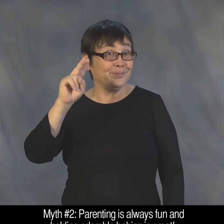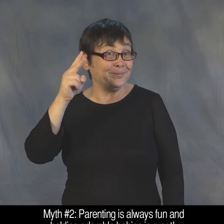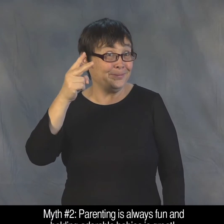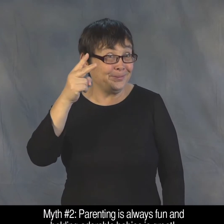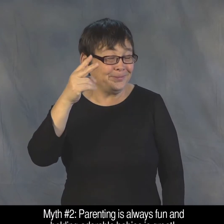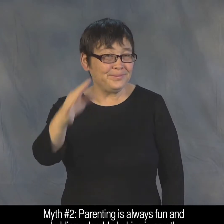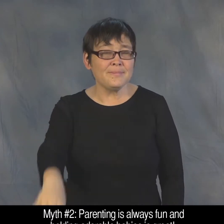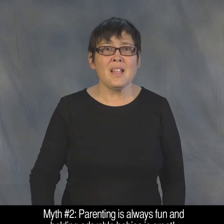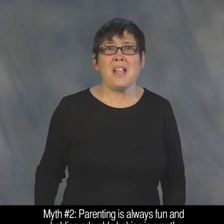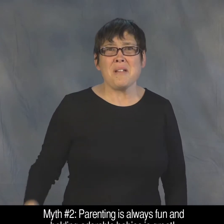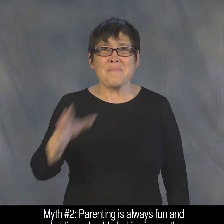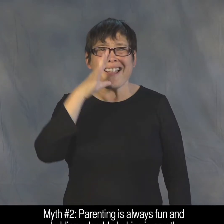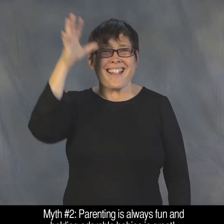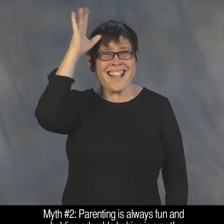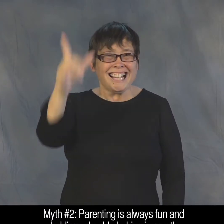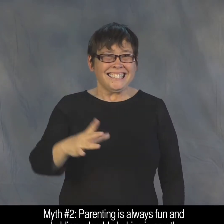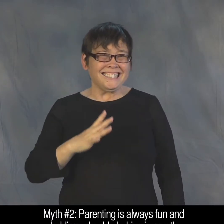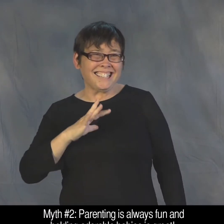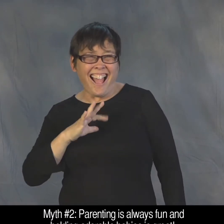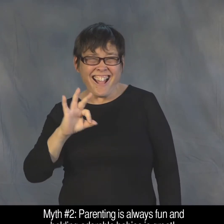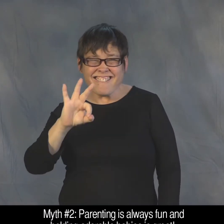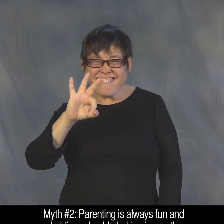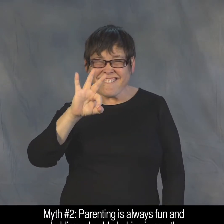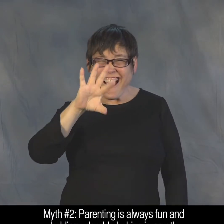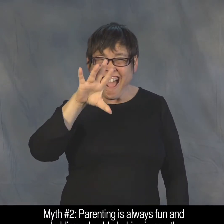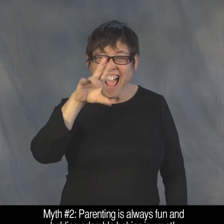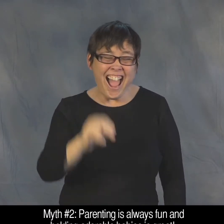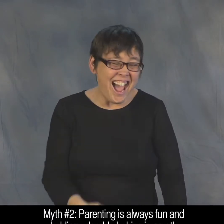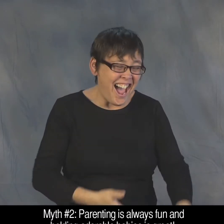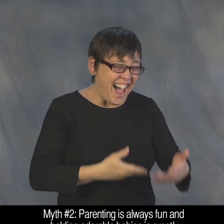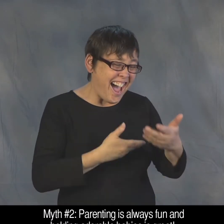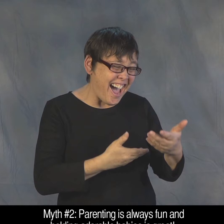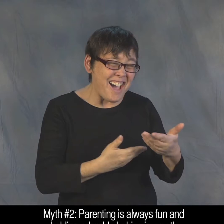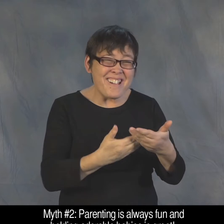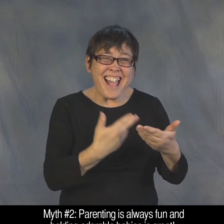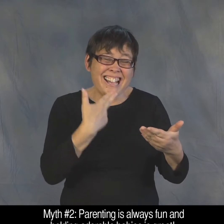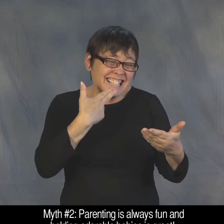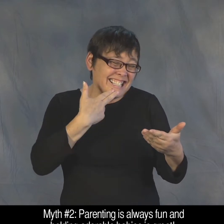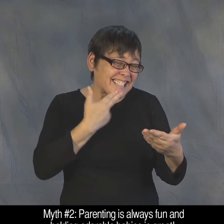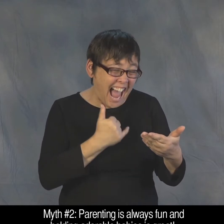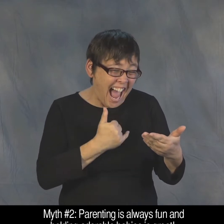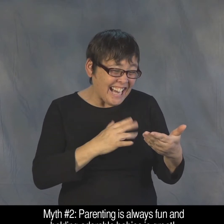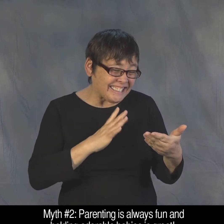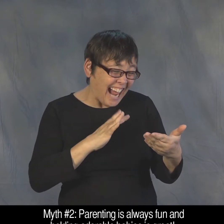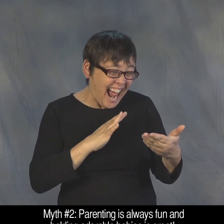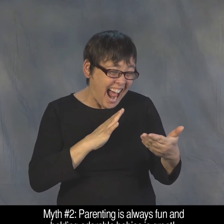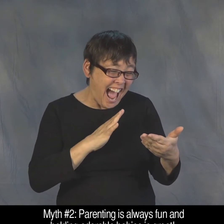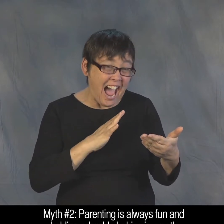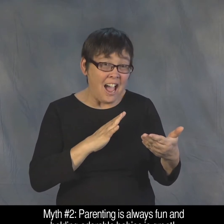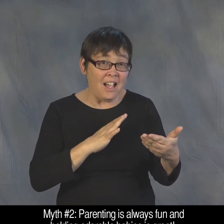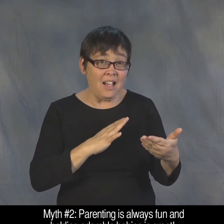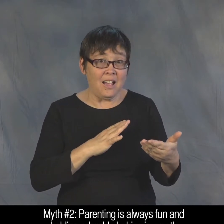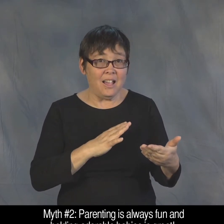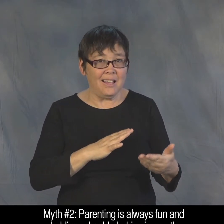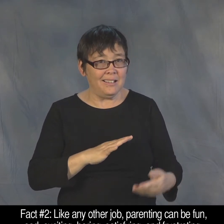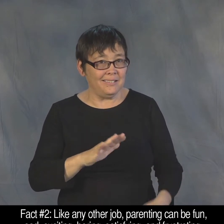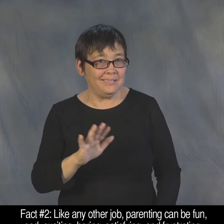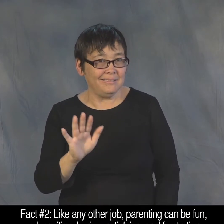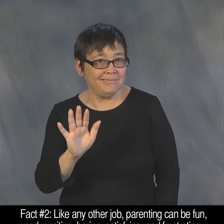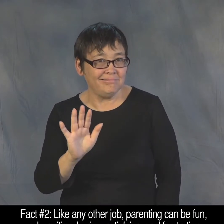Myth number 2. Parenting is always fun, and holding adorable babies is great.